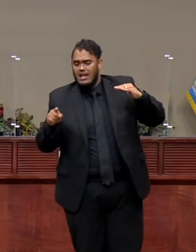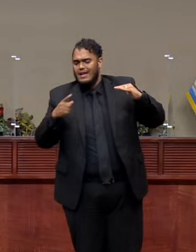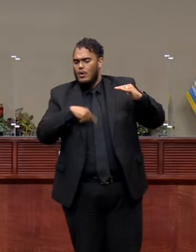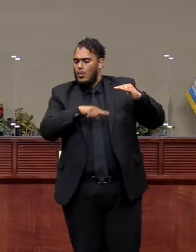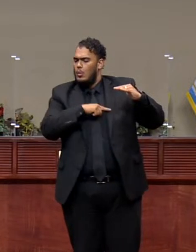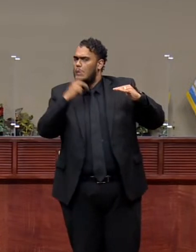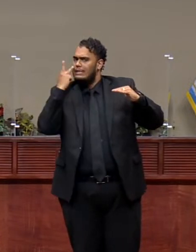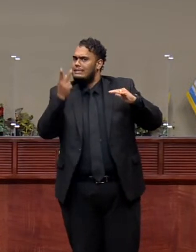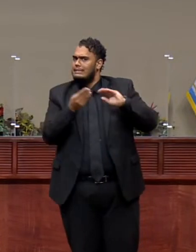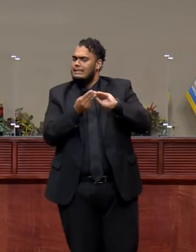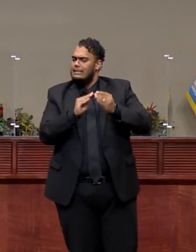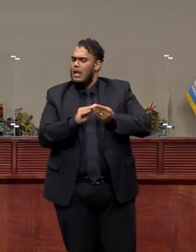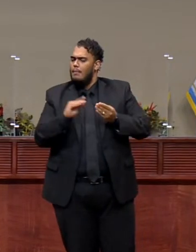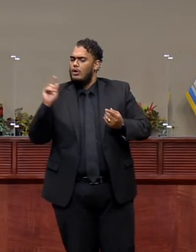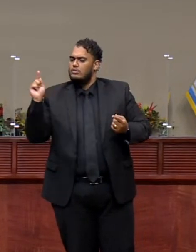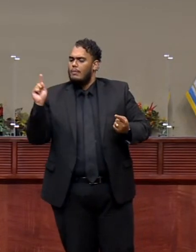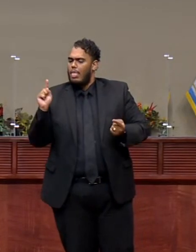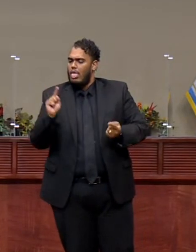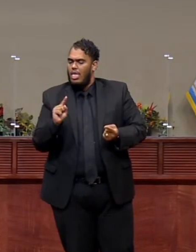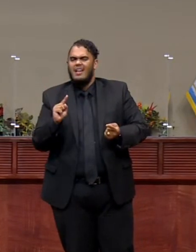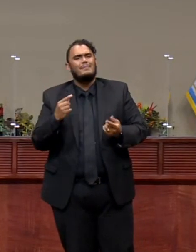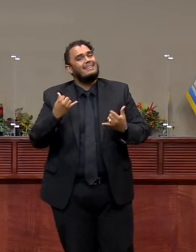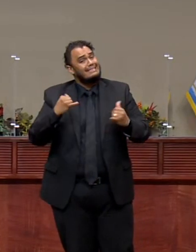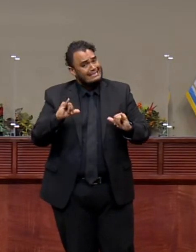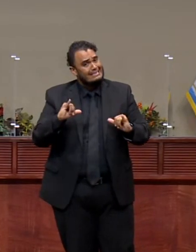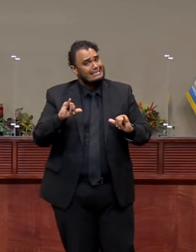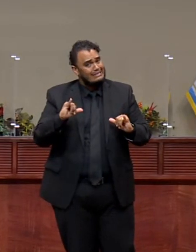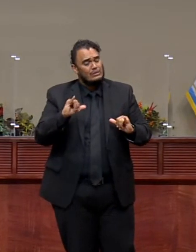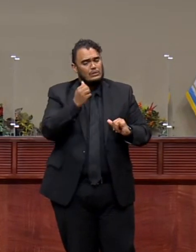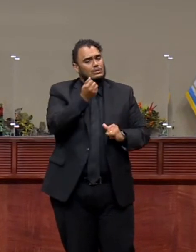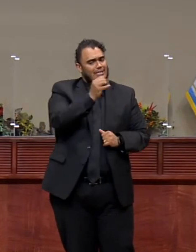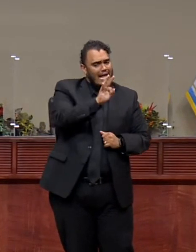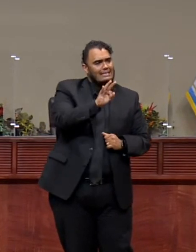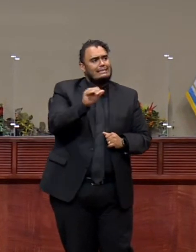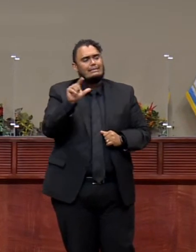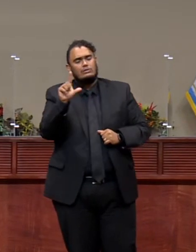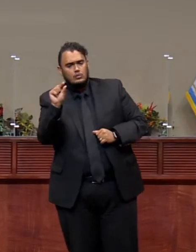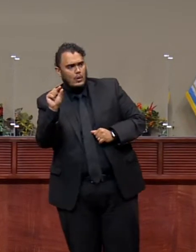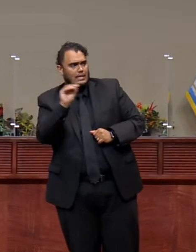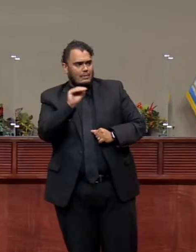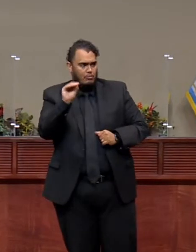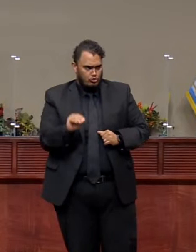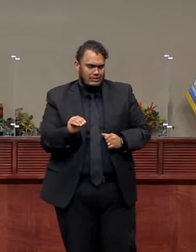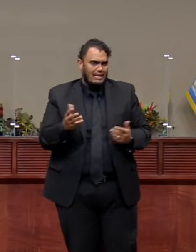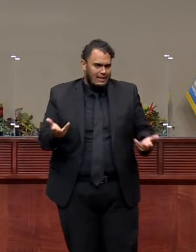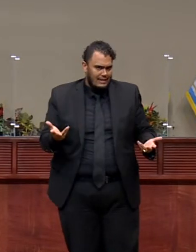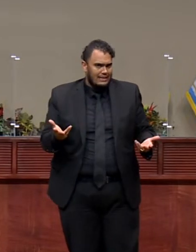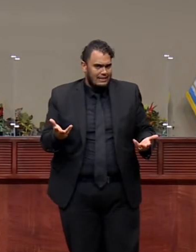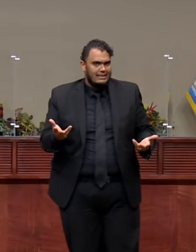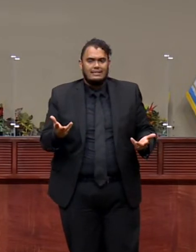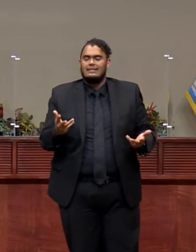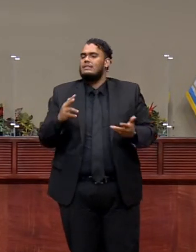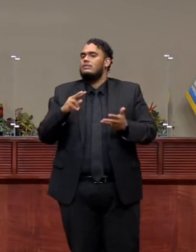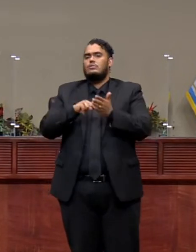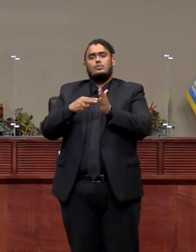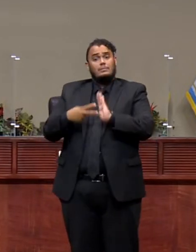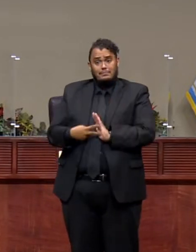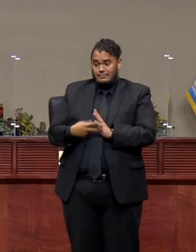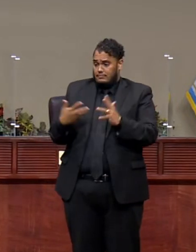children, they continue to be about 19 and 20% of the cases. So the pandemic is really,